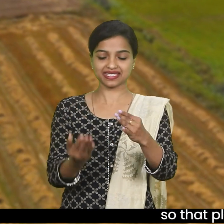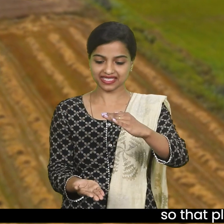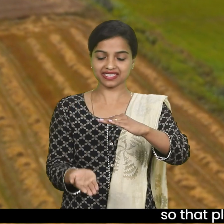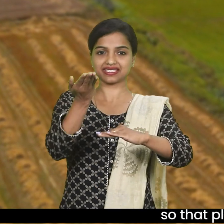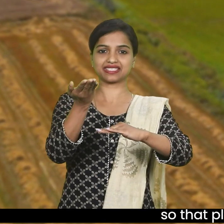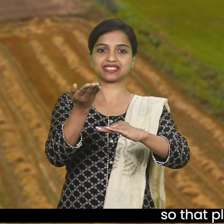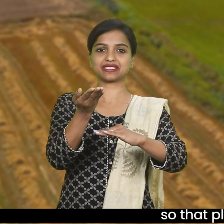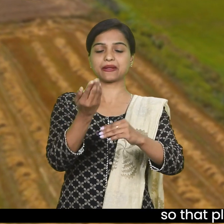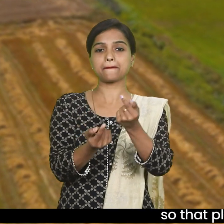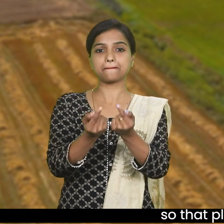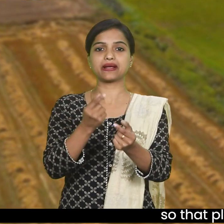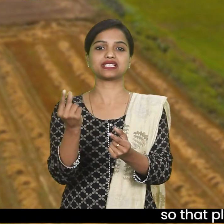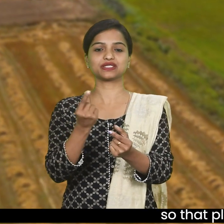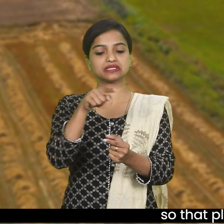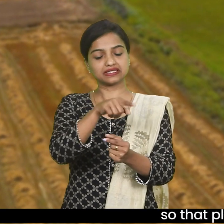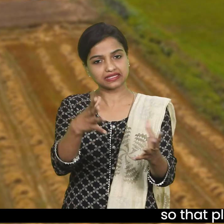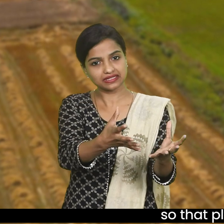these nutrients.